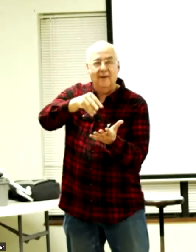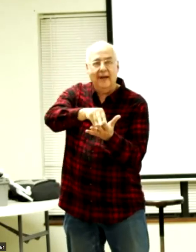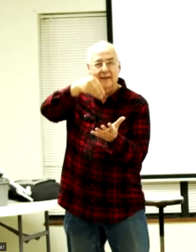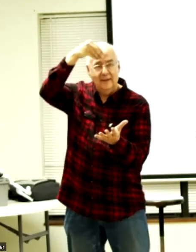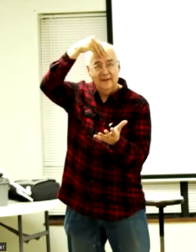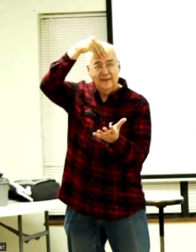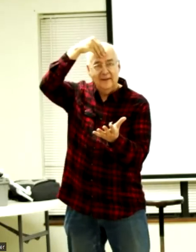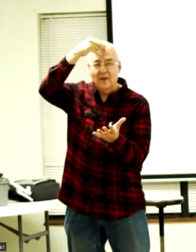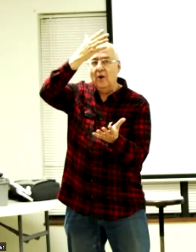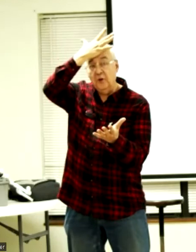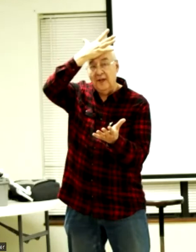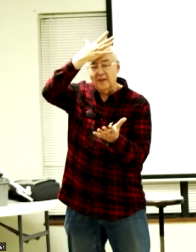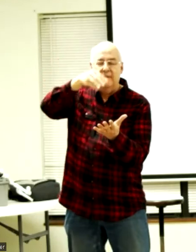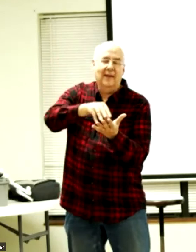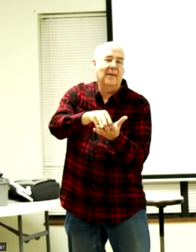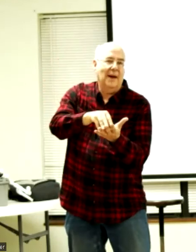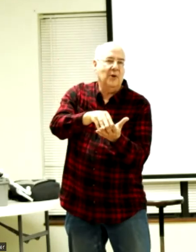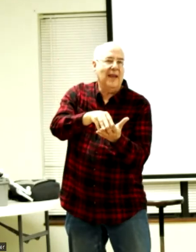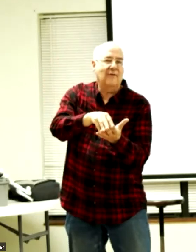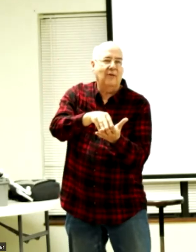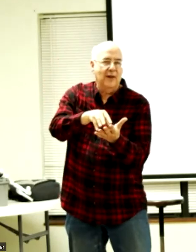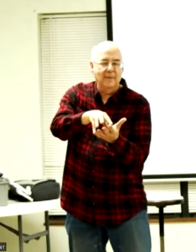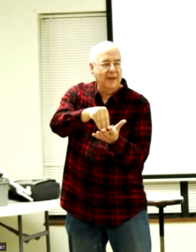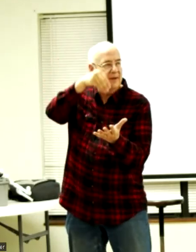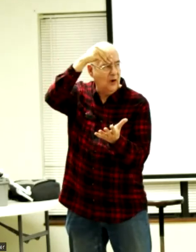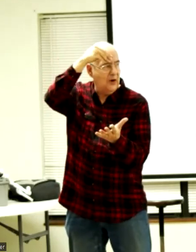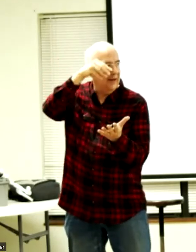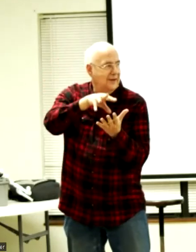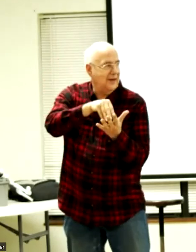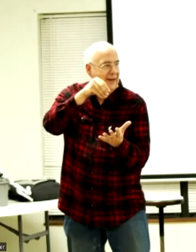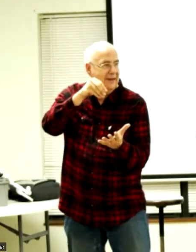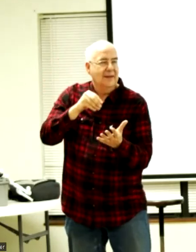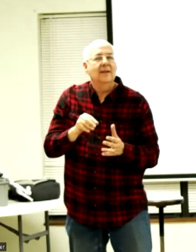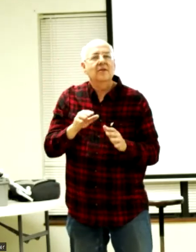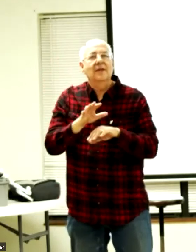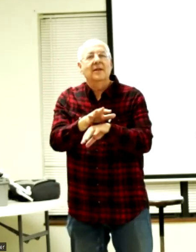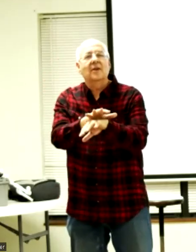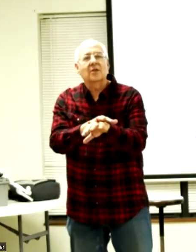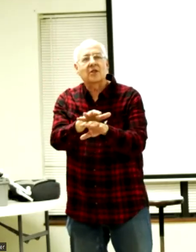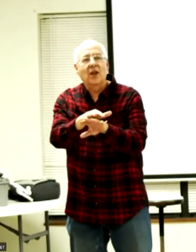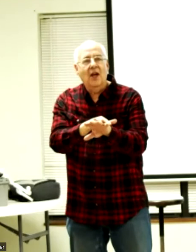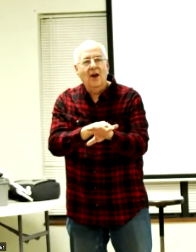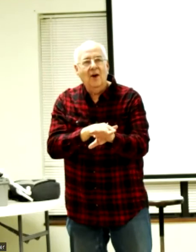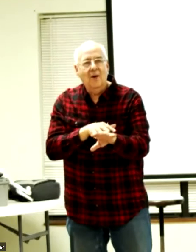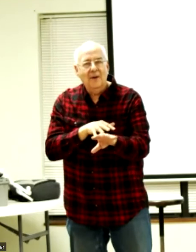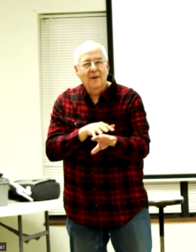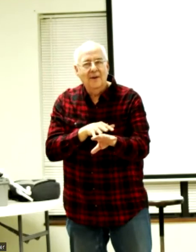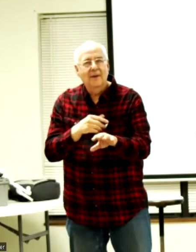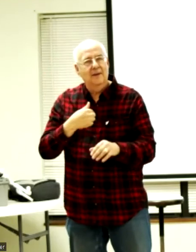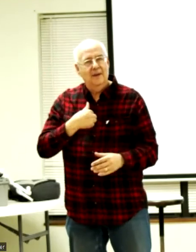right? You don't do this. I'm doing that for fun, but learning, okay? So slow,